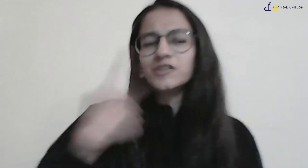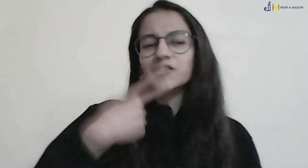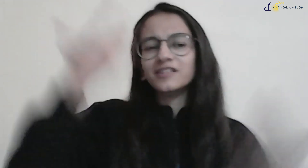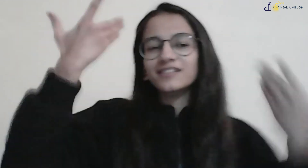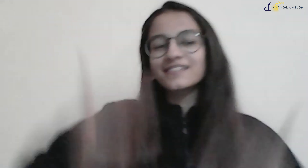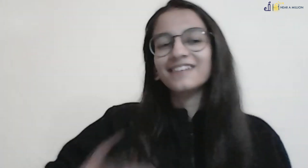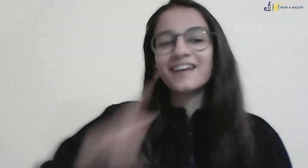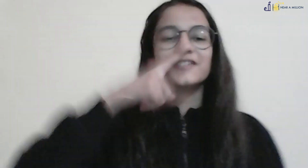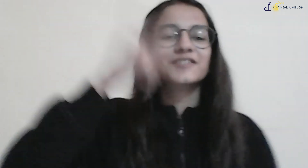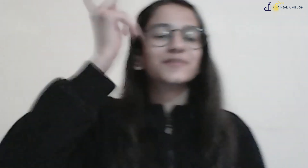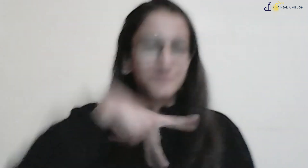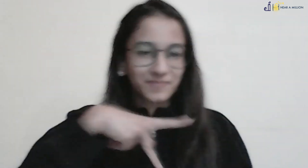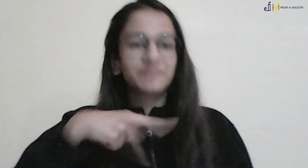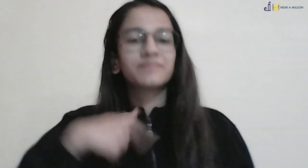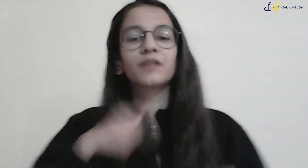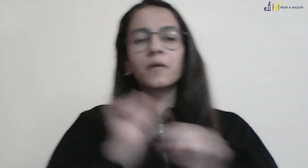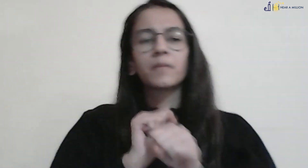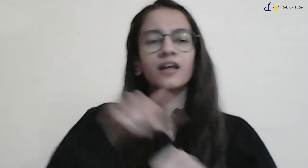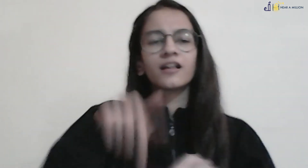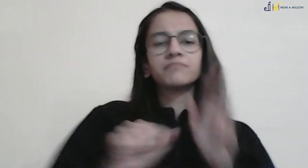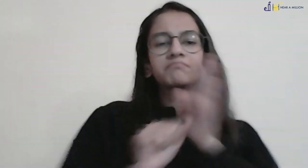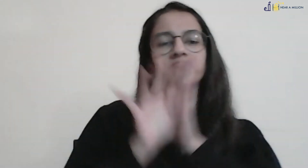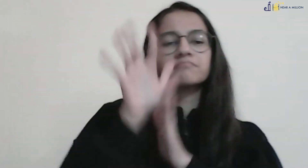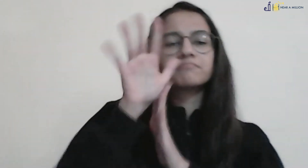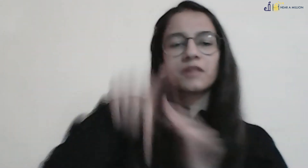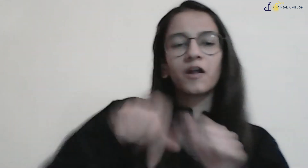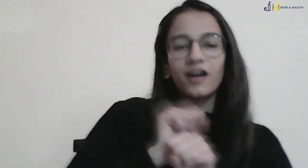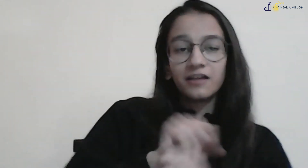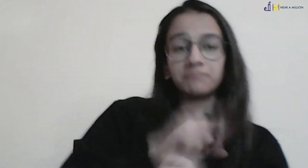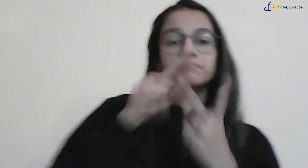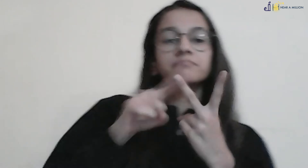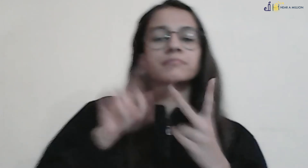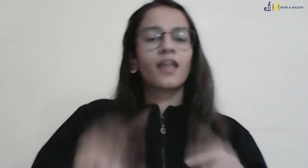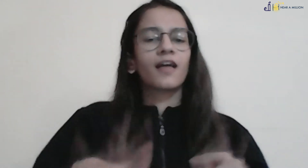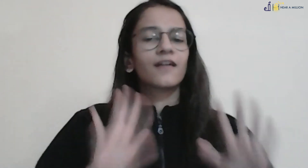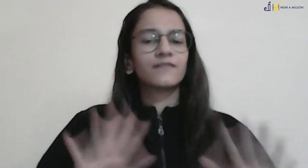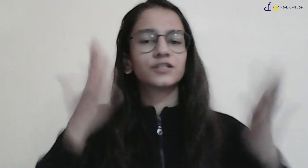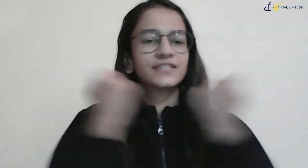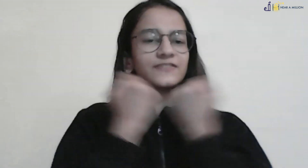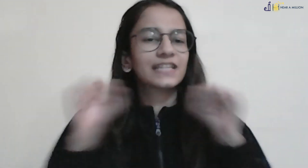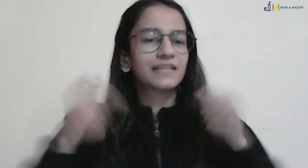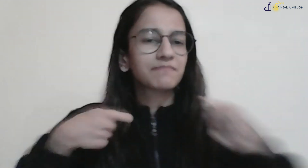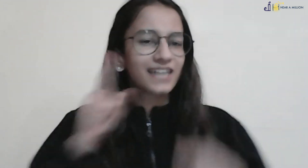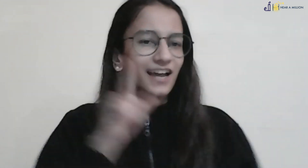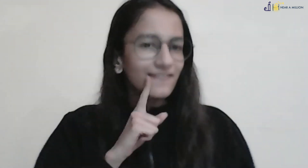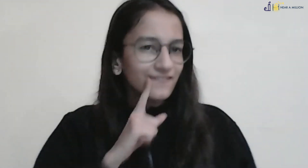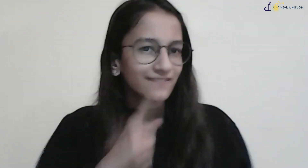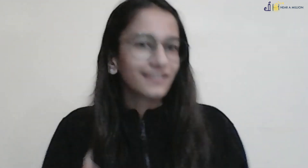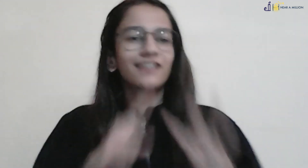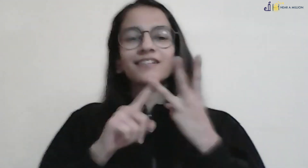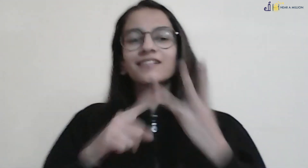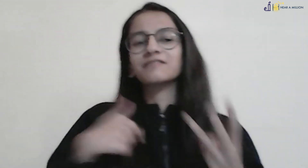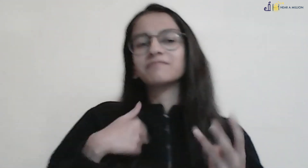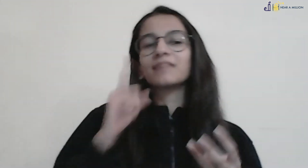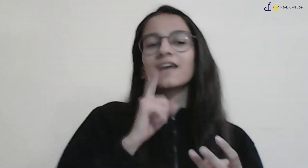So we will introduce you who I am. My name is Khushbu. So I'm working with You're a Million project, and also